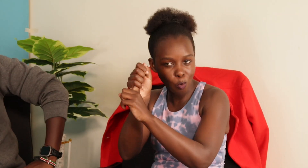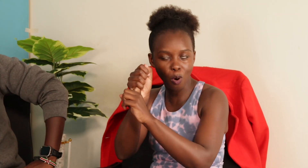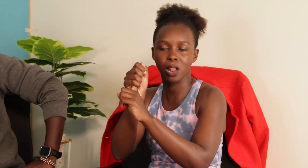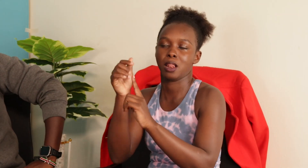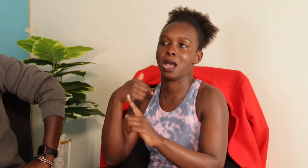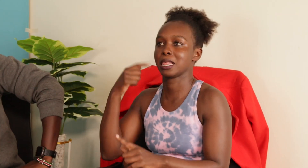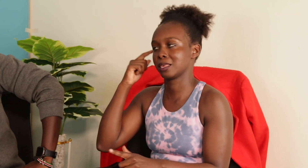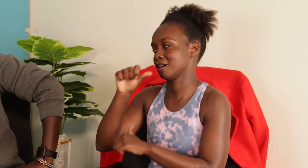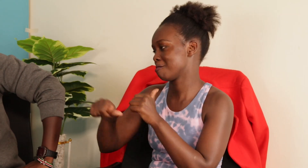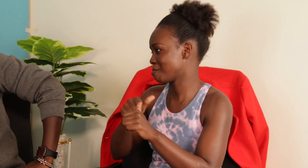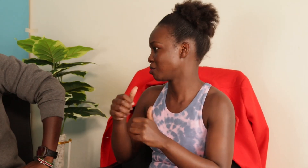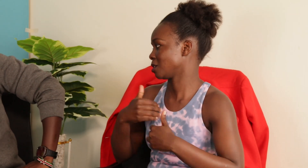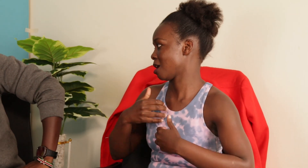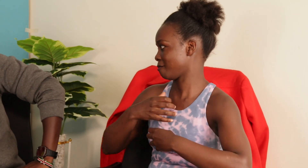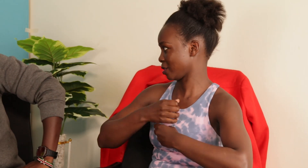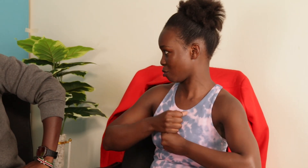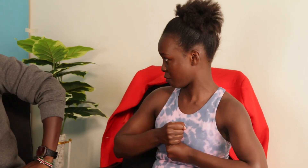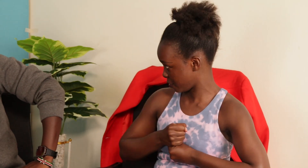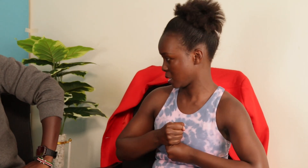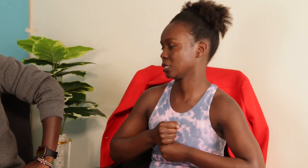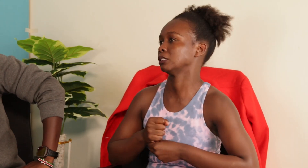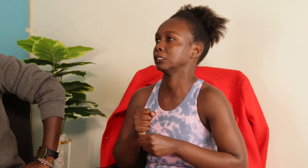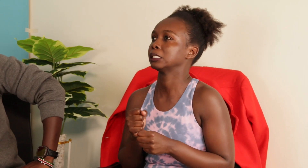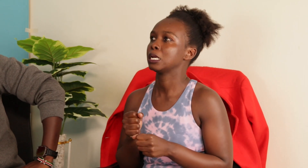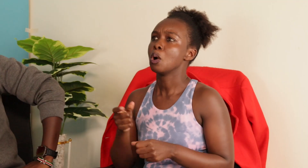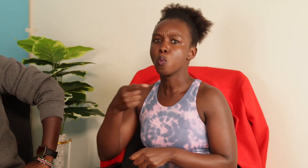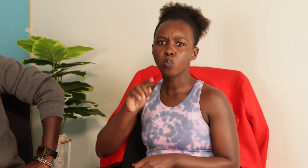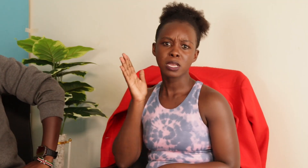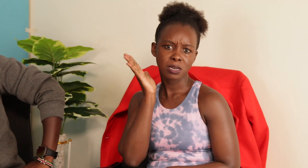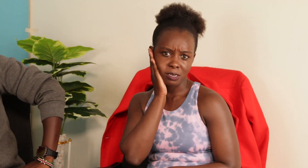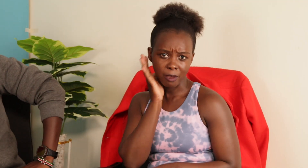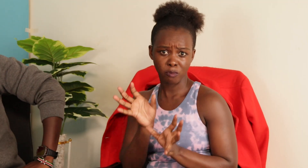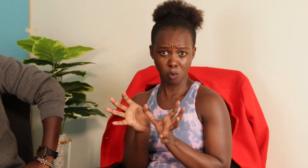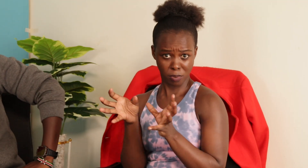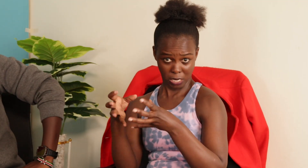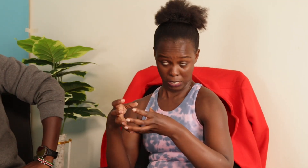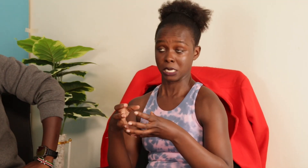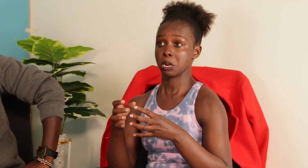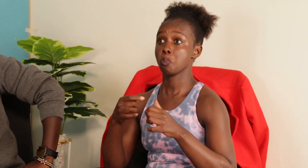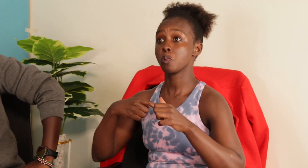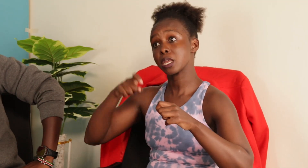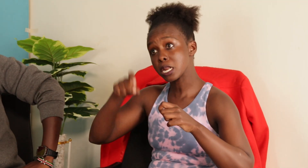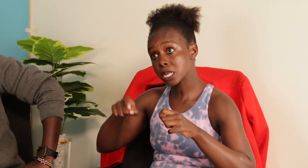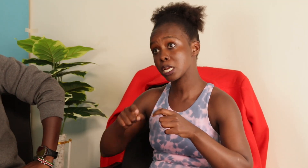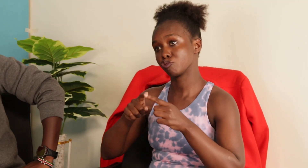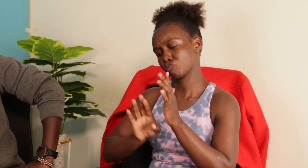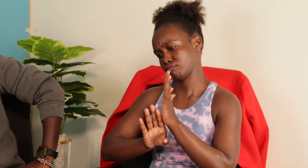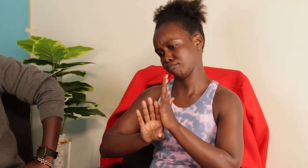solutions, but one of the objectives that we need to focus on is trust within the